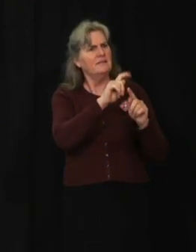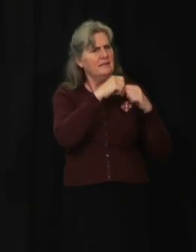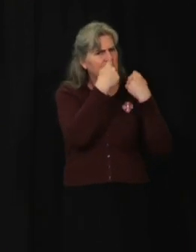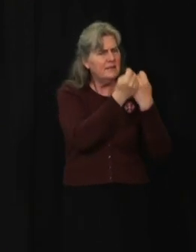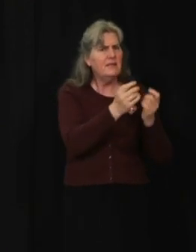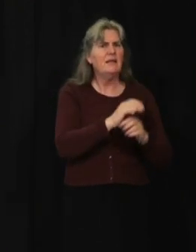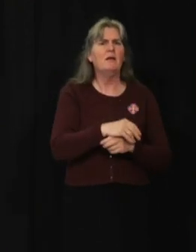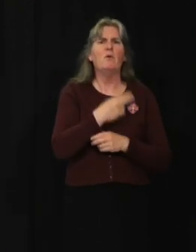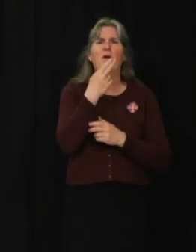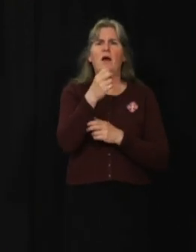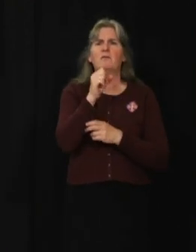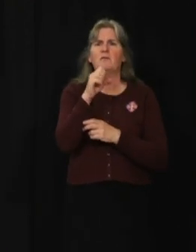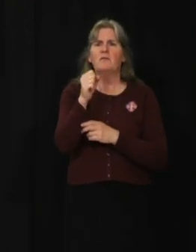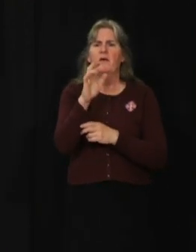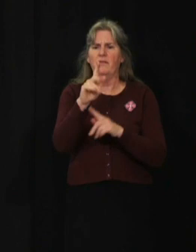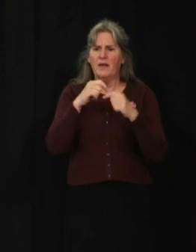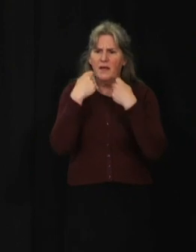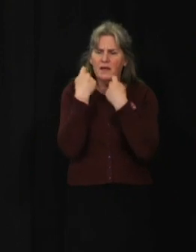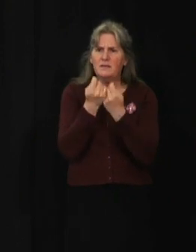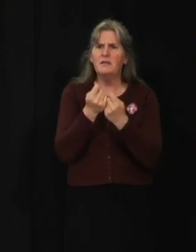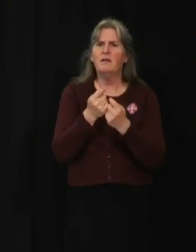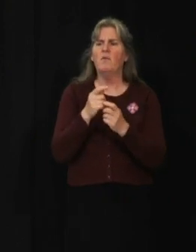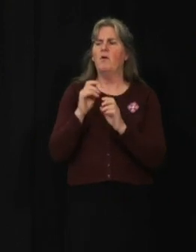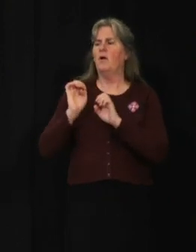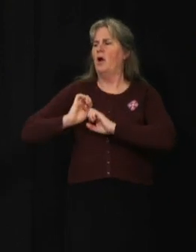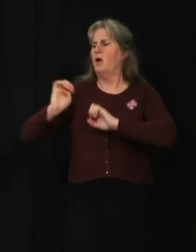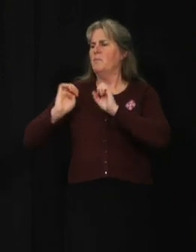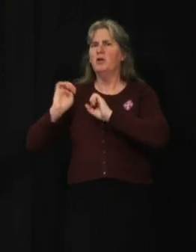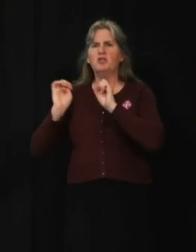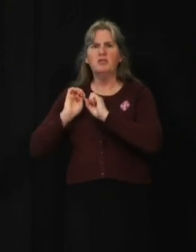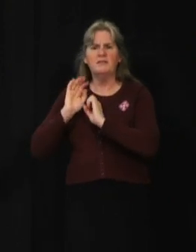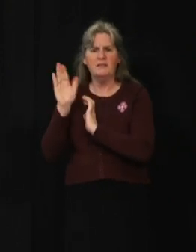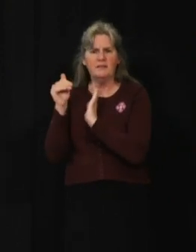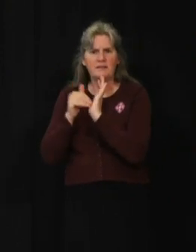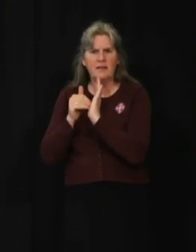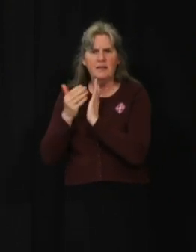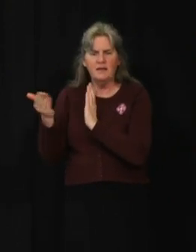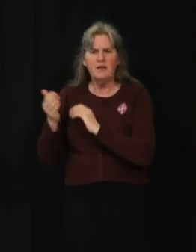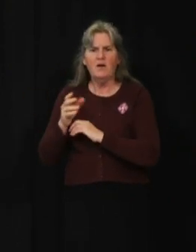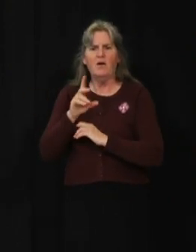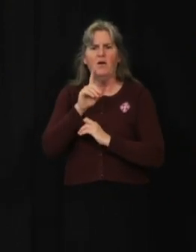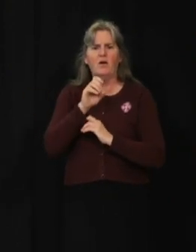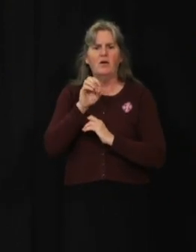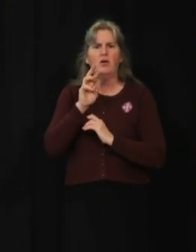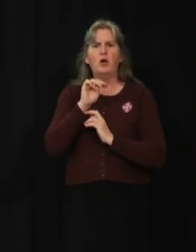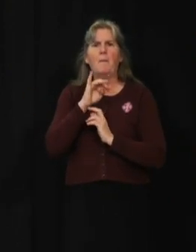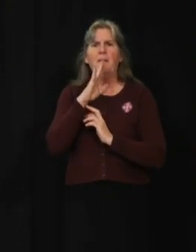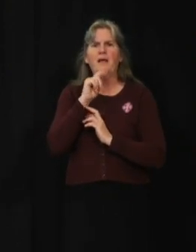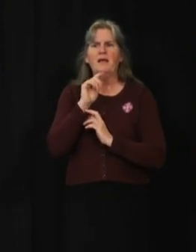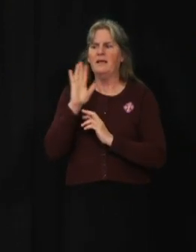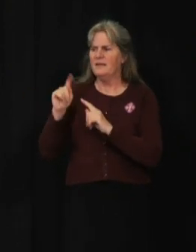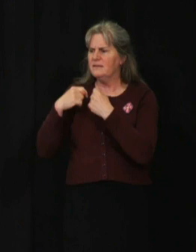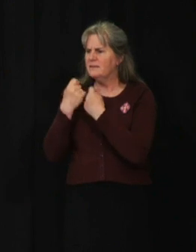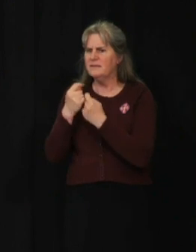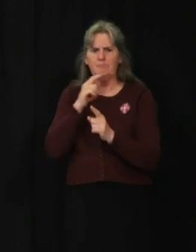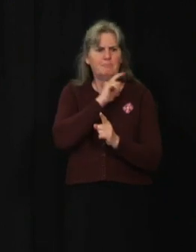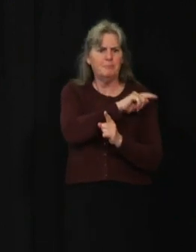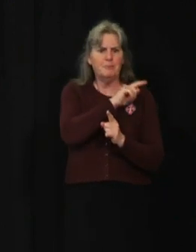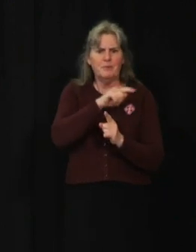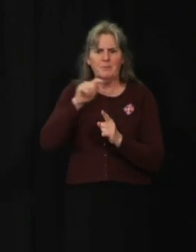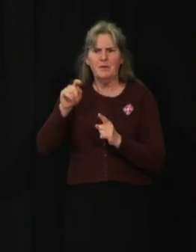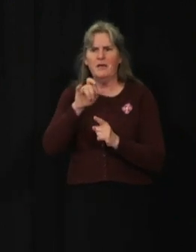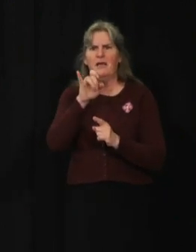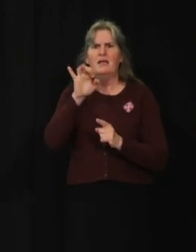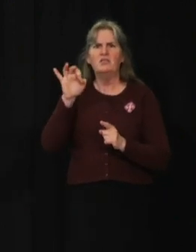or the folks that are implementing the emergency measures, Dermot and his team, everybody, Jeff Ford